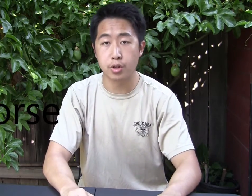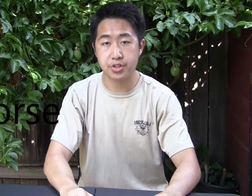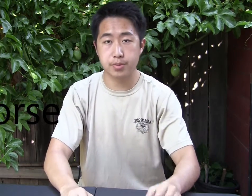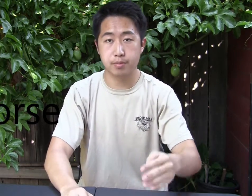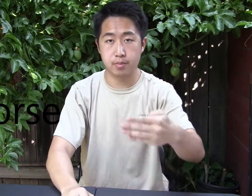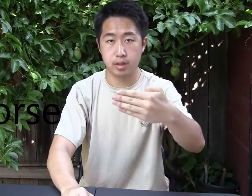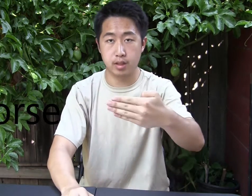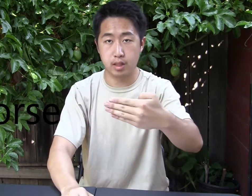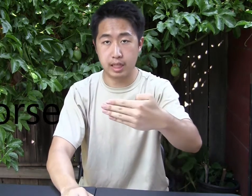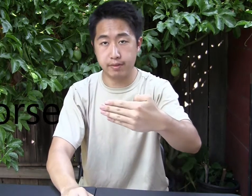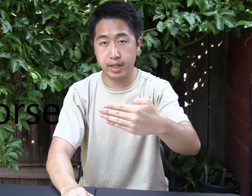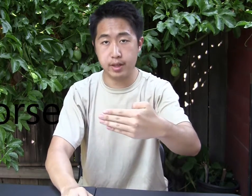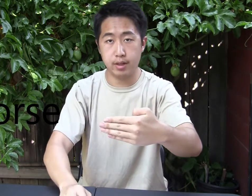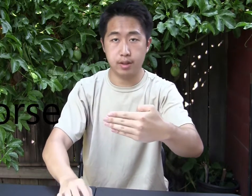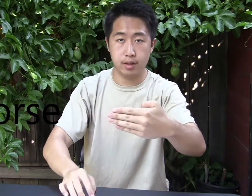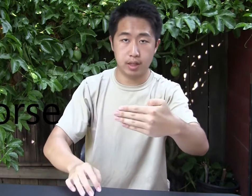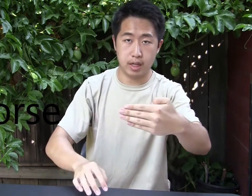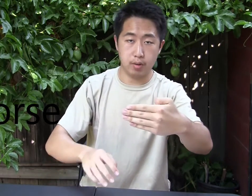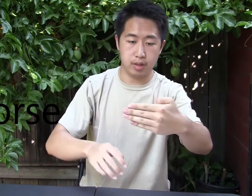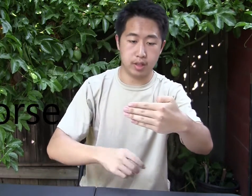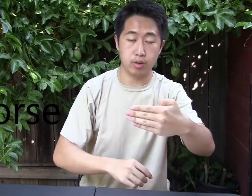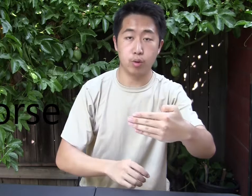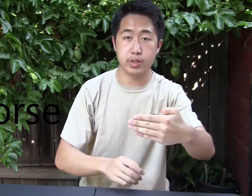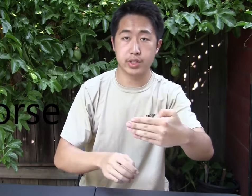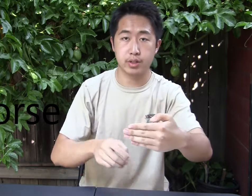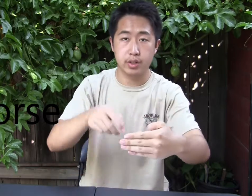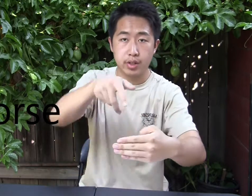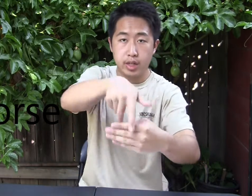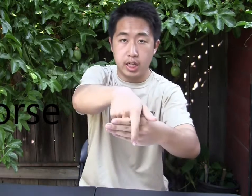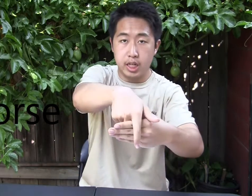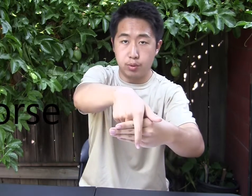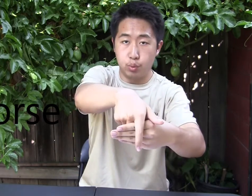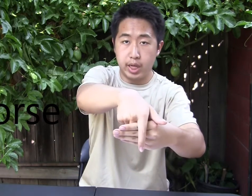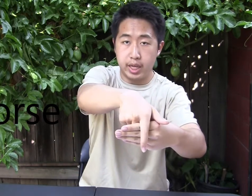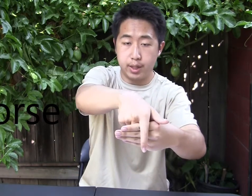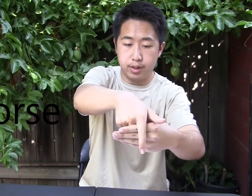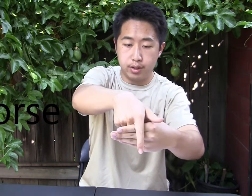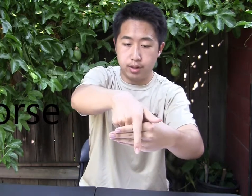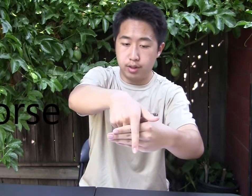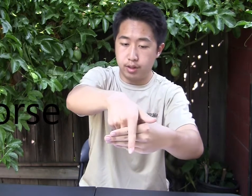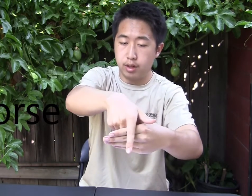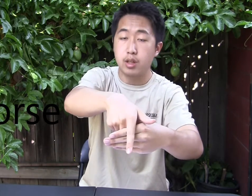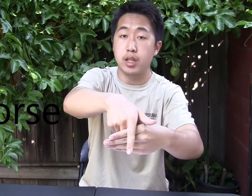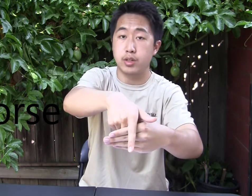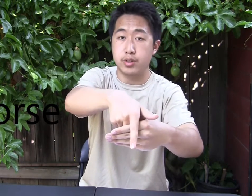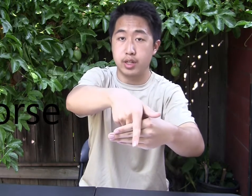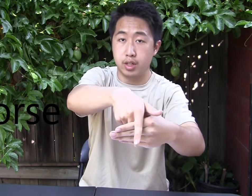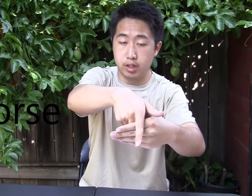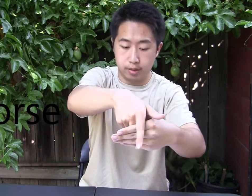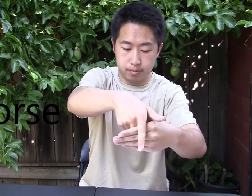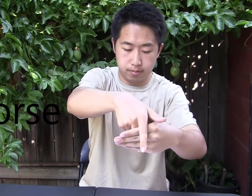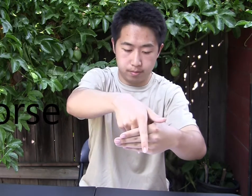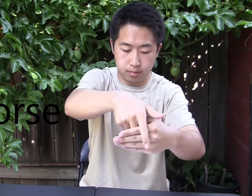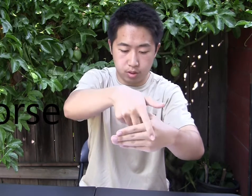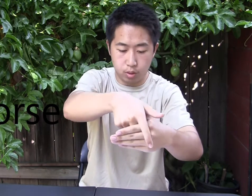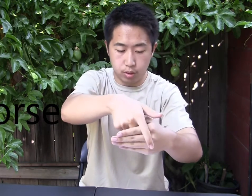Horse. Left hand out like the horse and right hand like you're sitting on it.